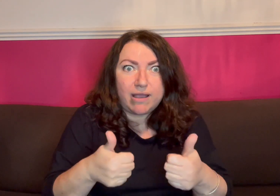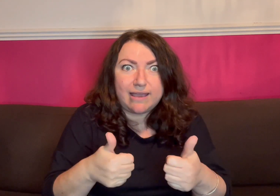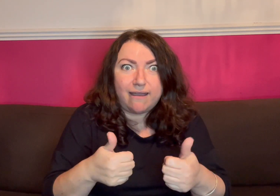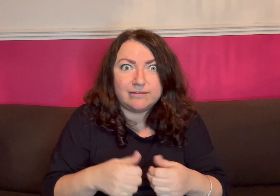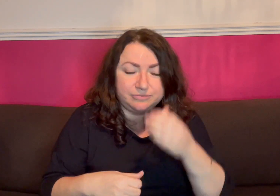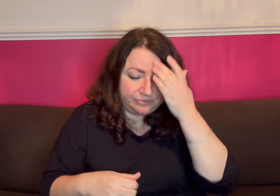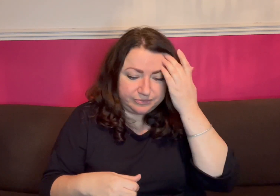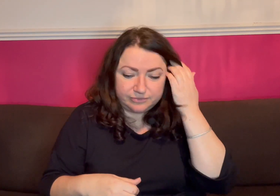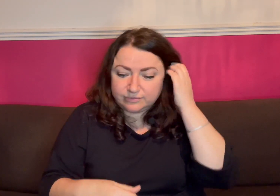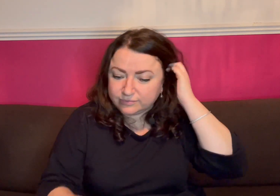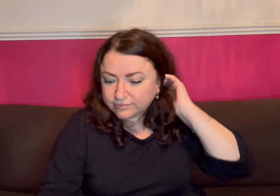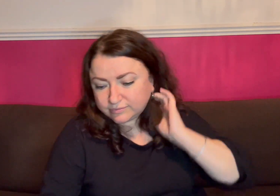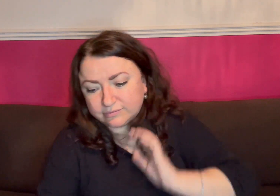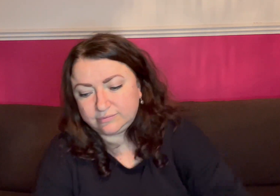it.